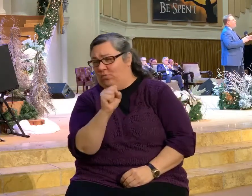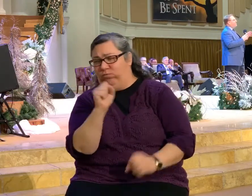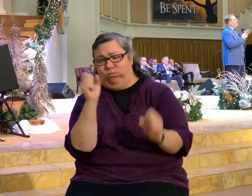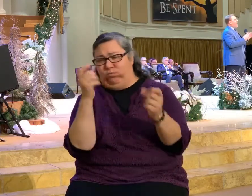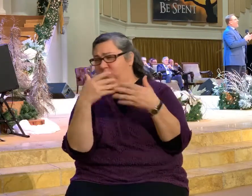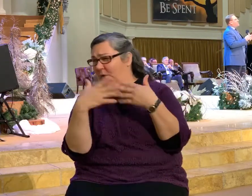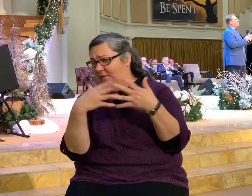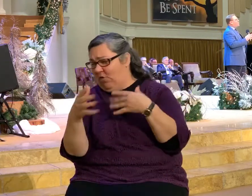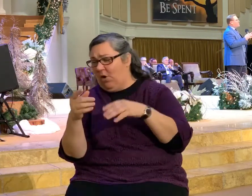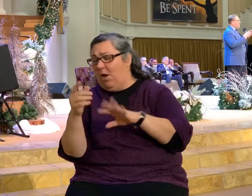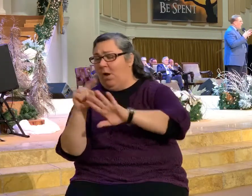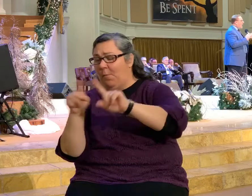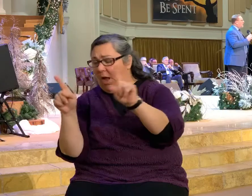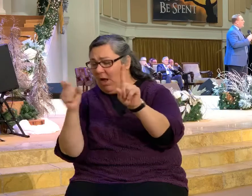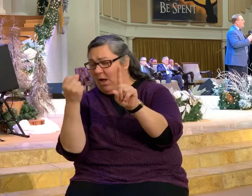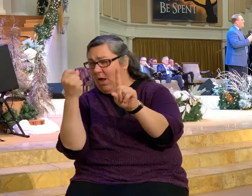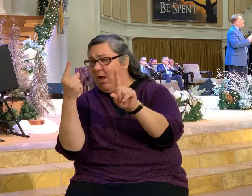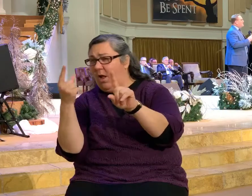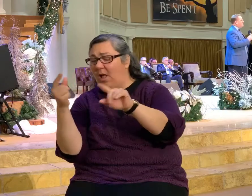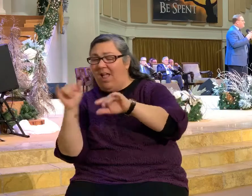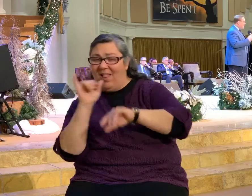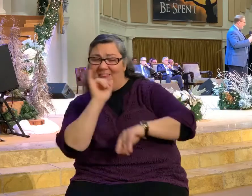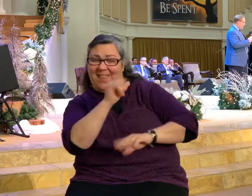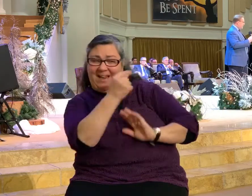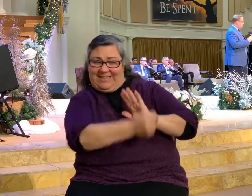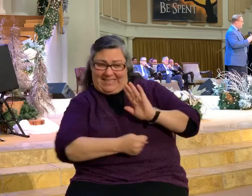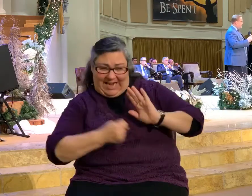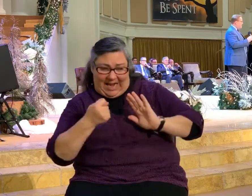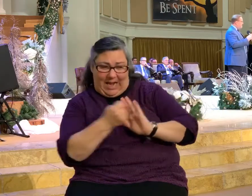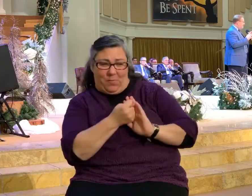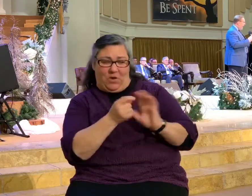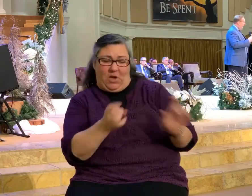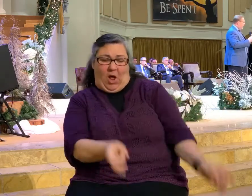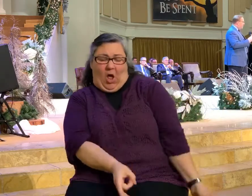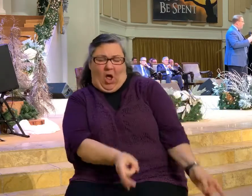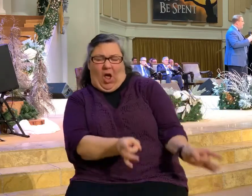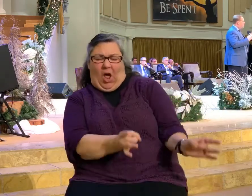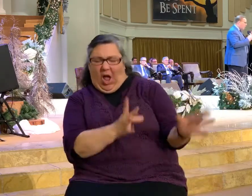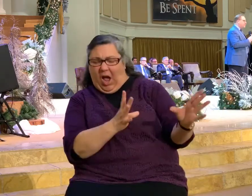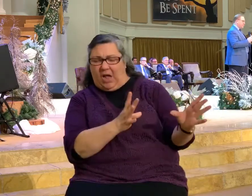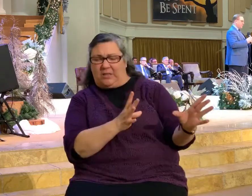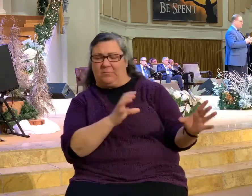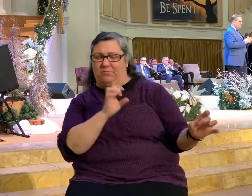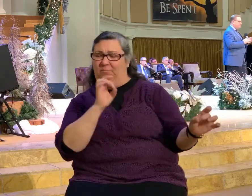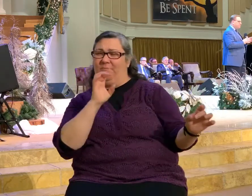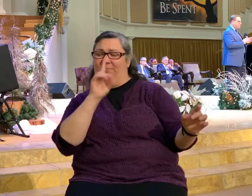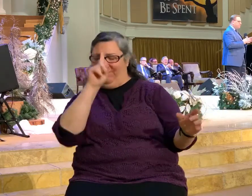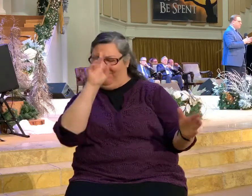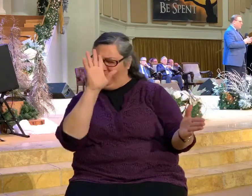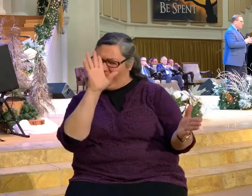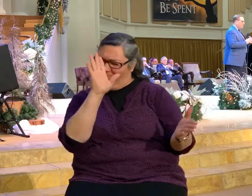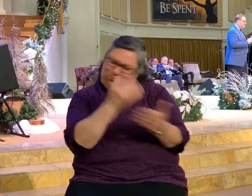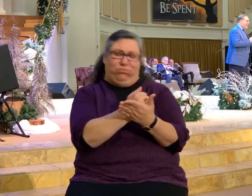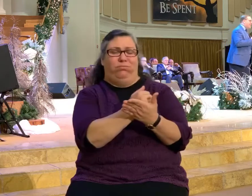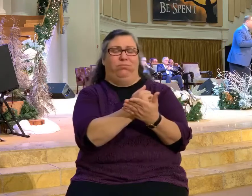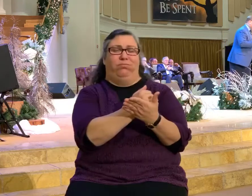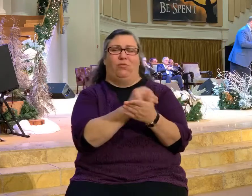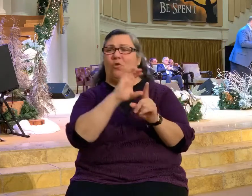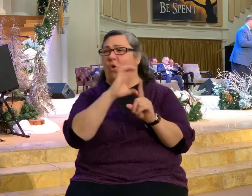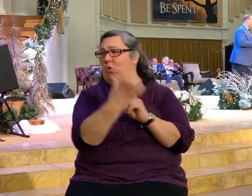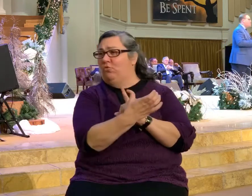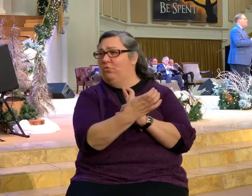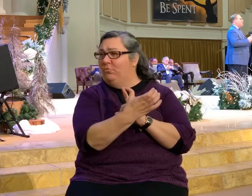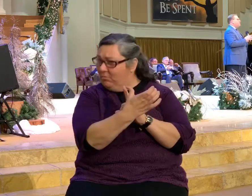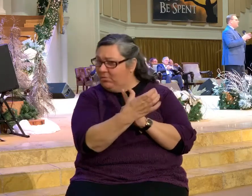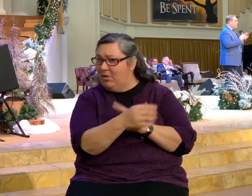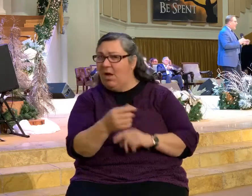something. That was an ugly, decadent, vile culture. And as I